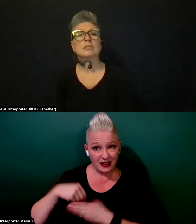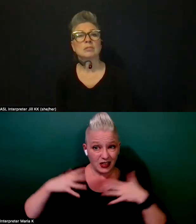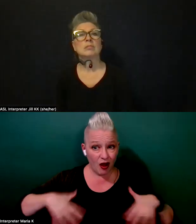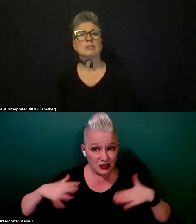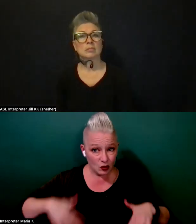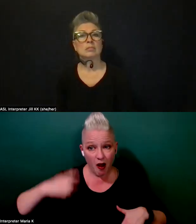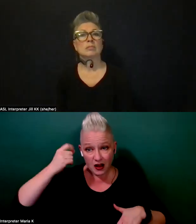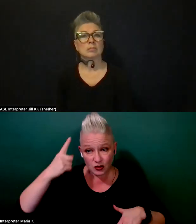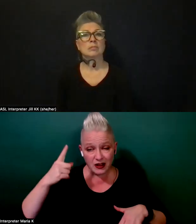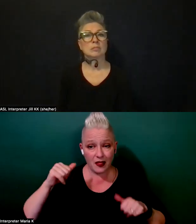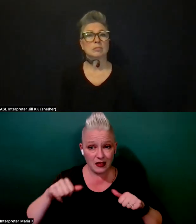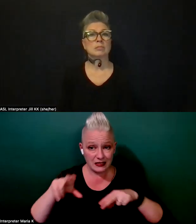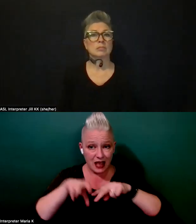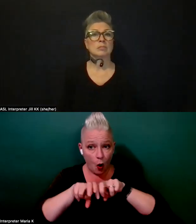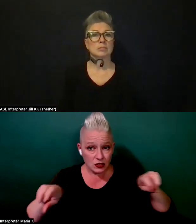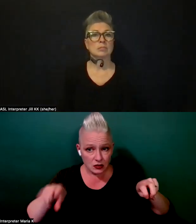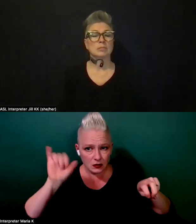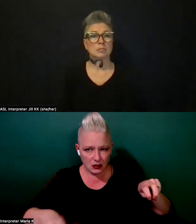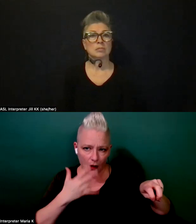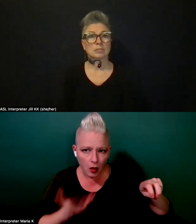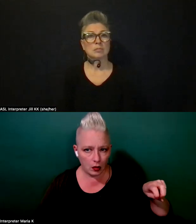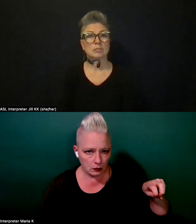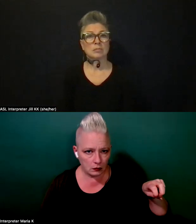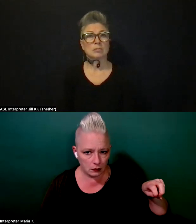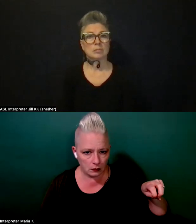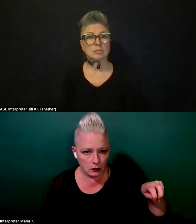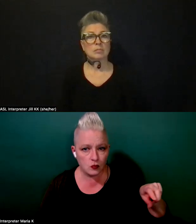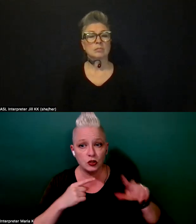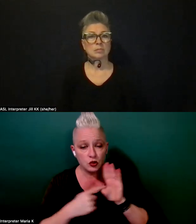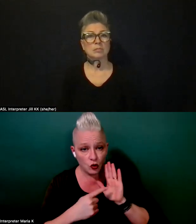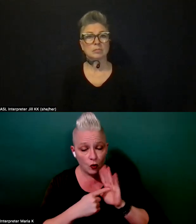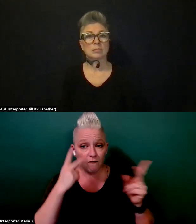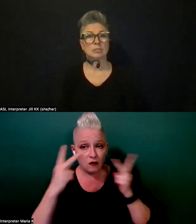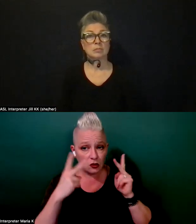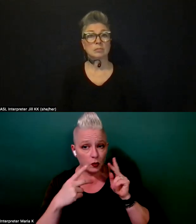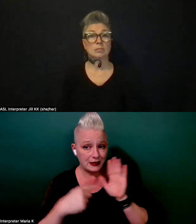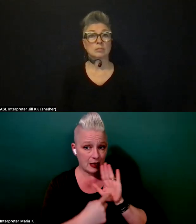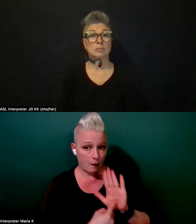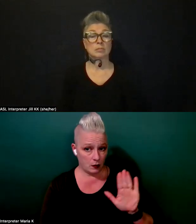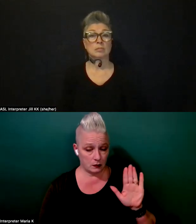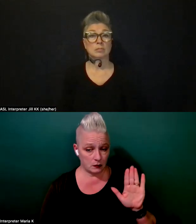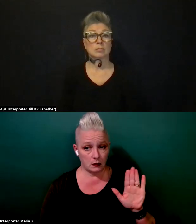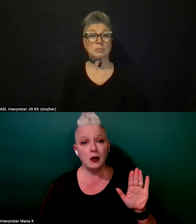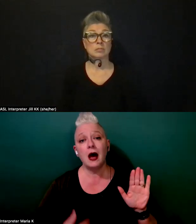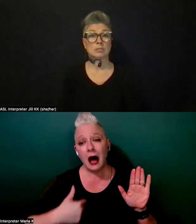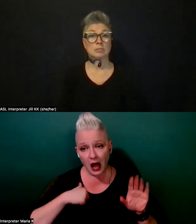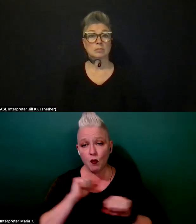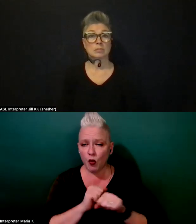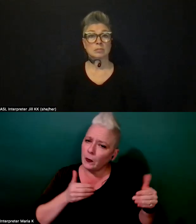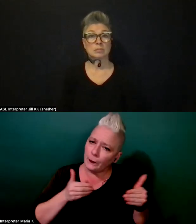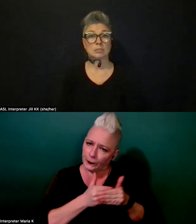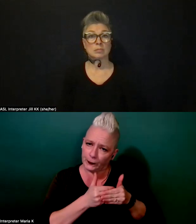sofa is this color, and really showing visual examples of that. I do work really closely with the props